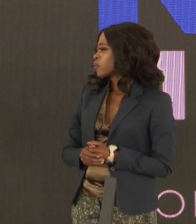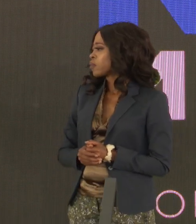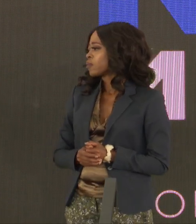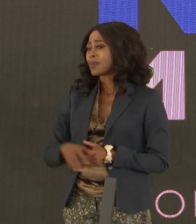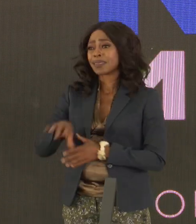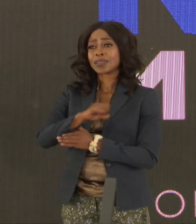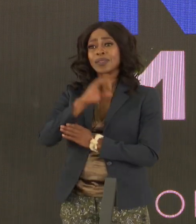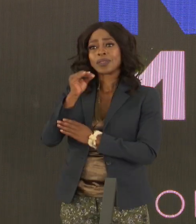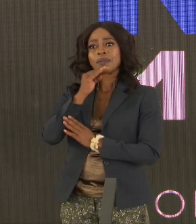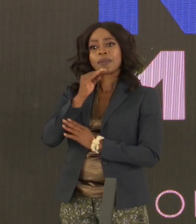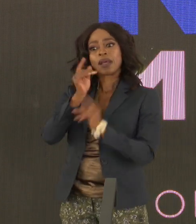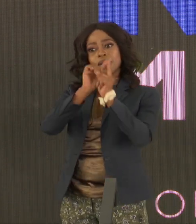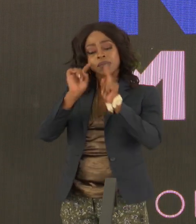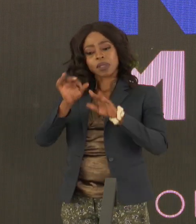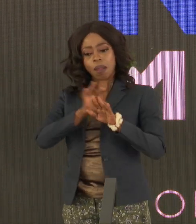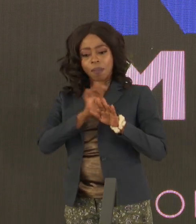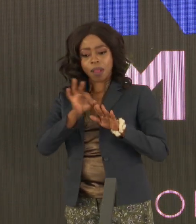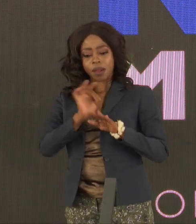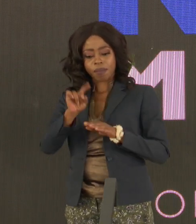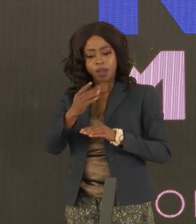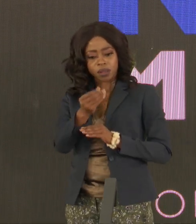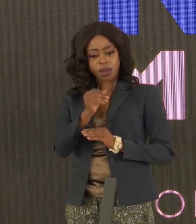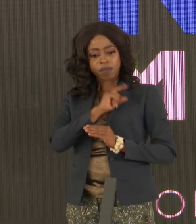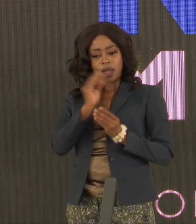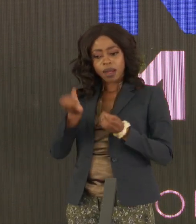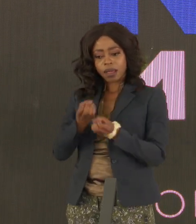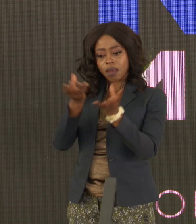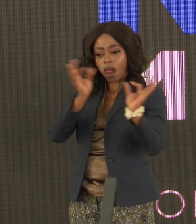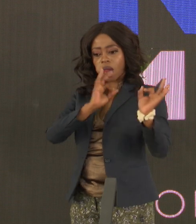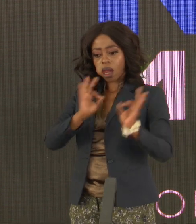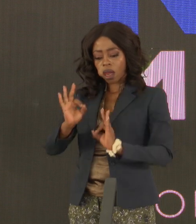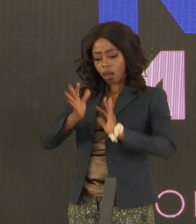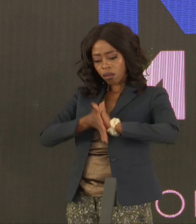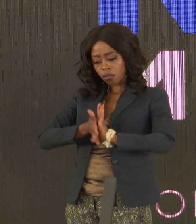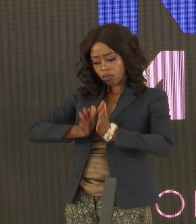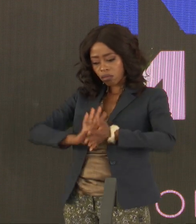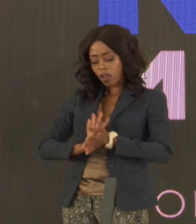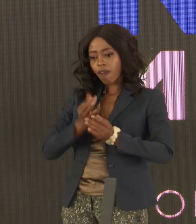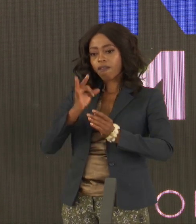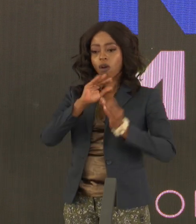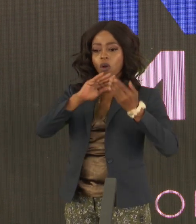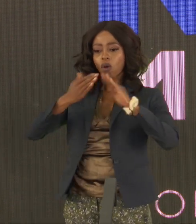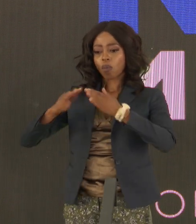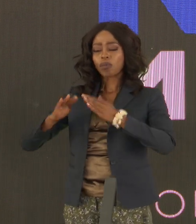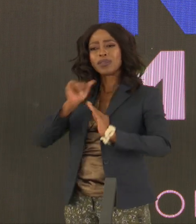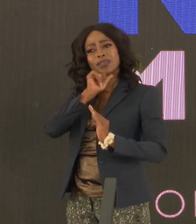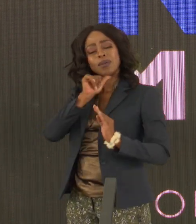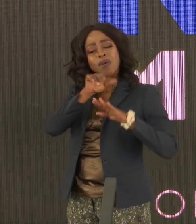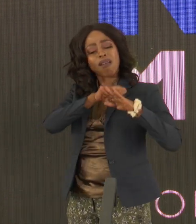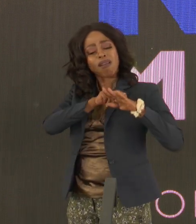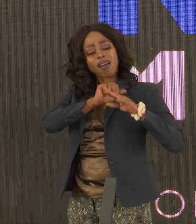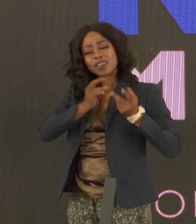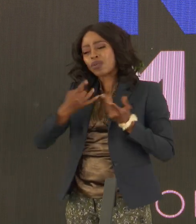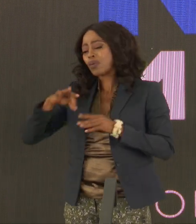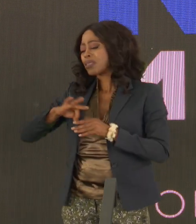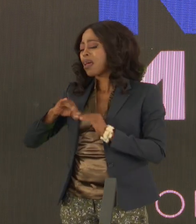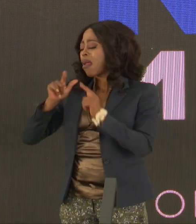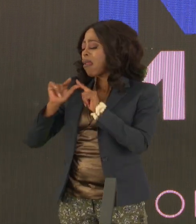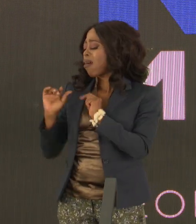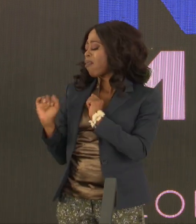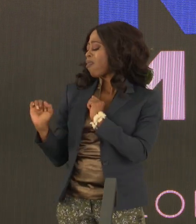So we need spatial planning that provides proper infrastructure for communities, regardless of race or income